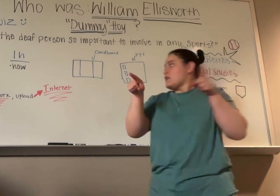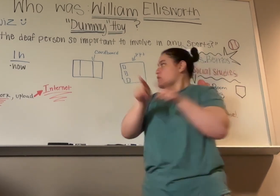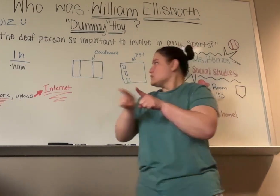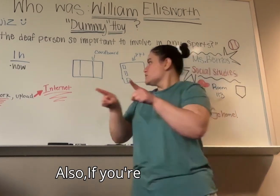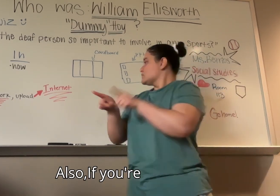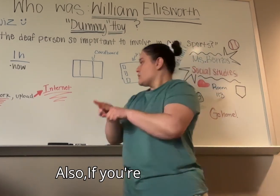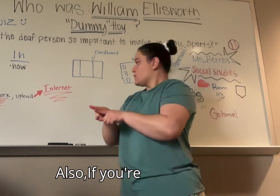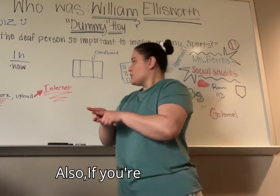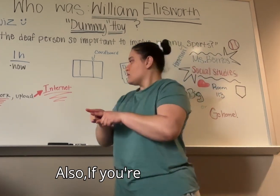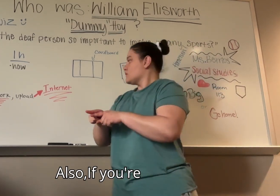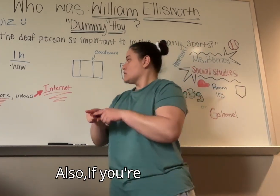Also,